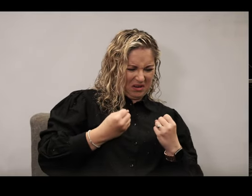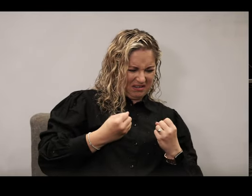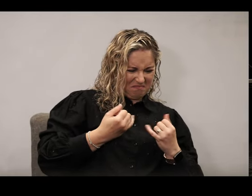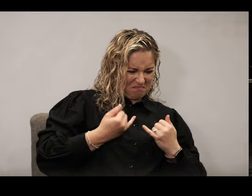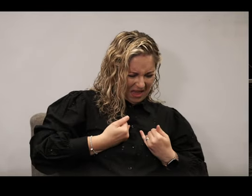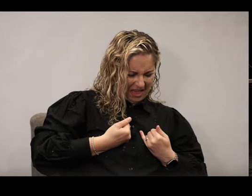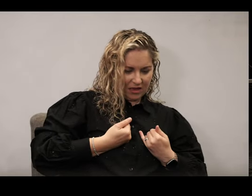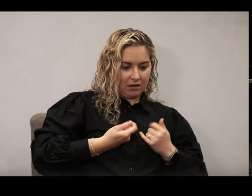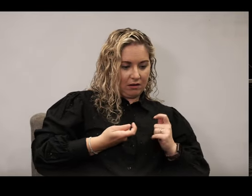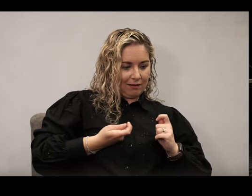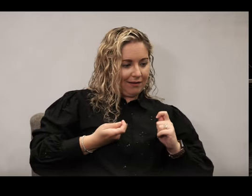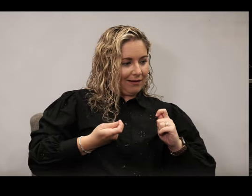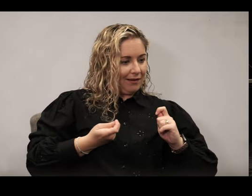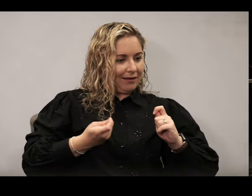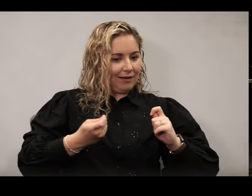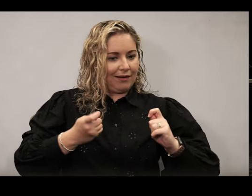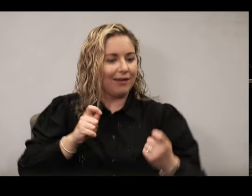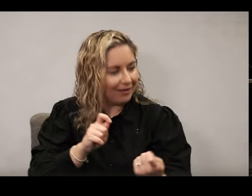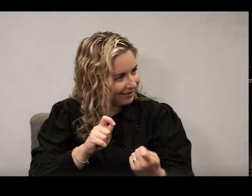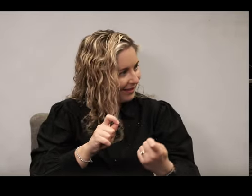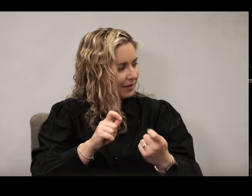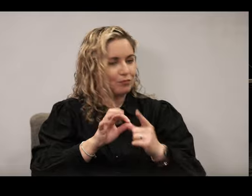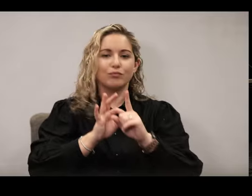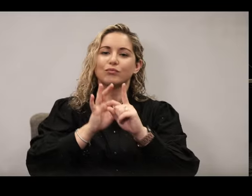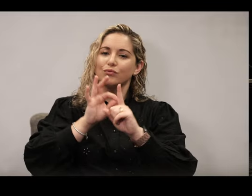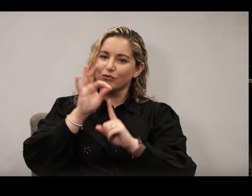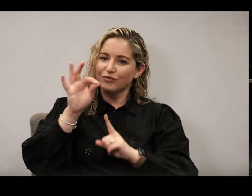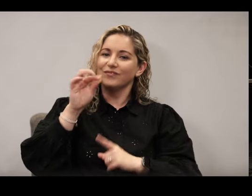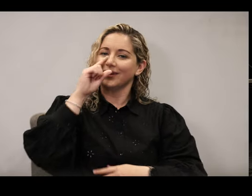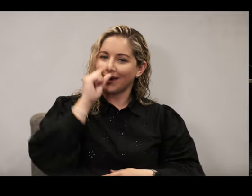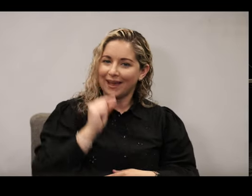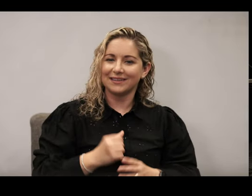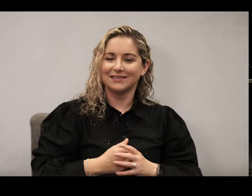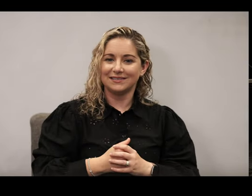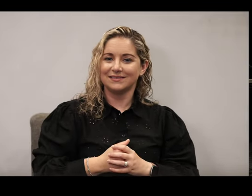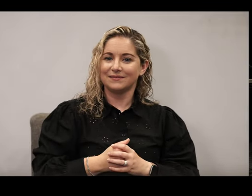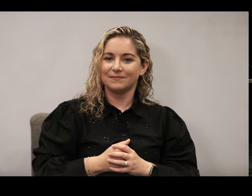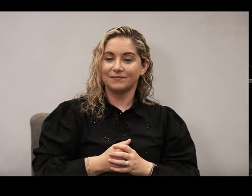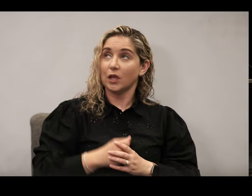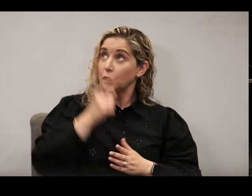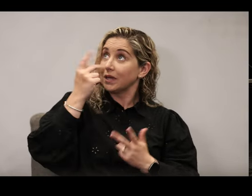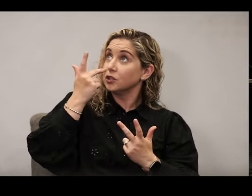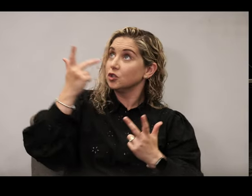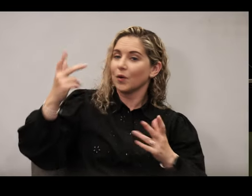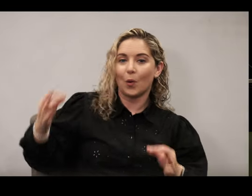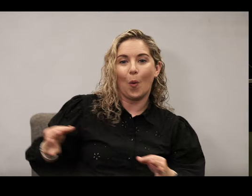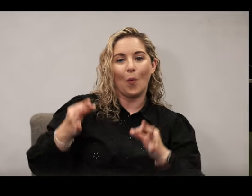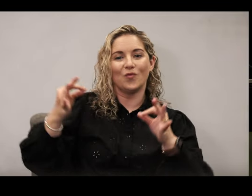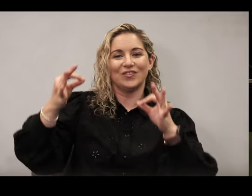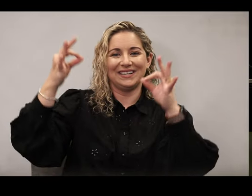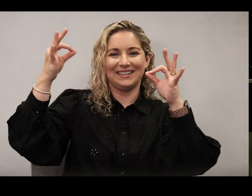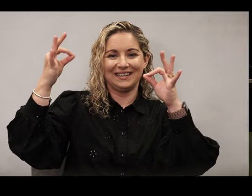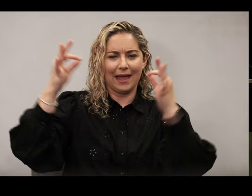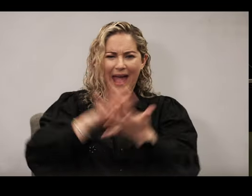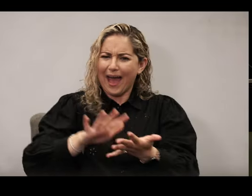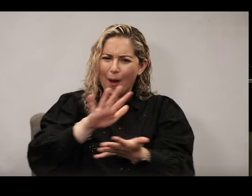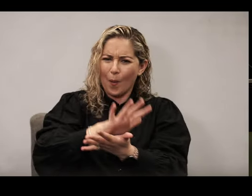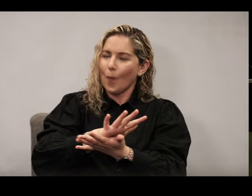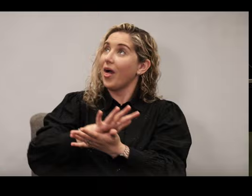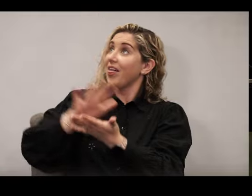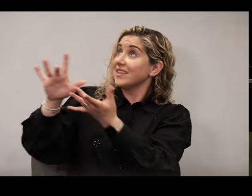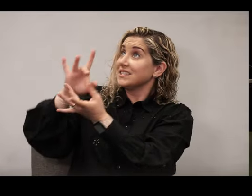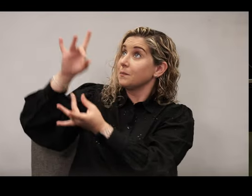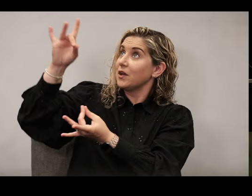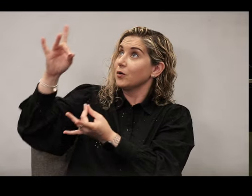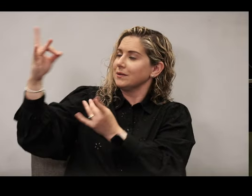Jesus. He's having God's glory renewed in them. And all this happens by the Spirit who is slowly renewing the image of God in